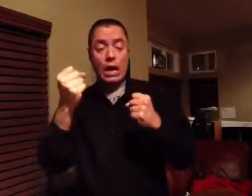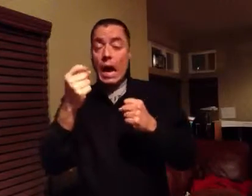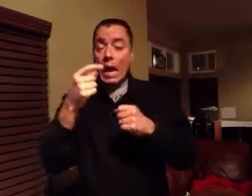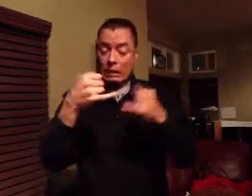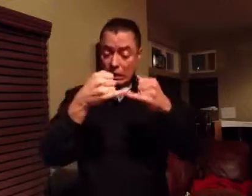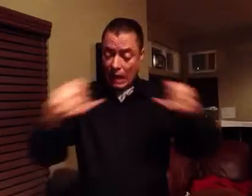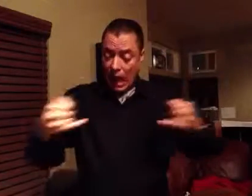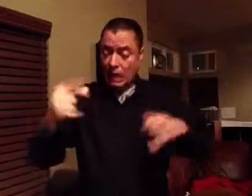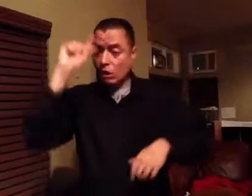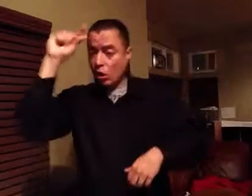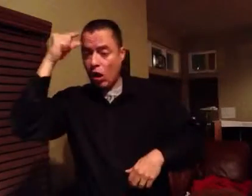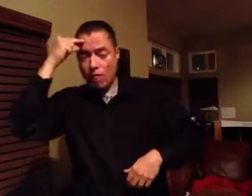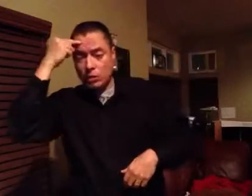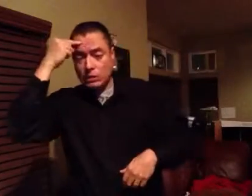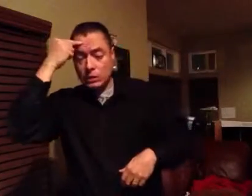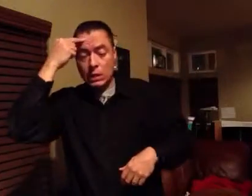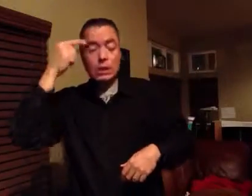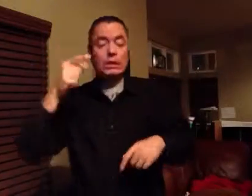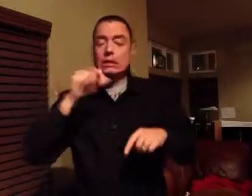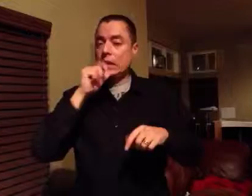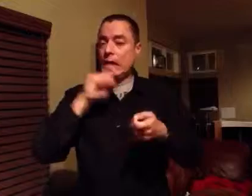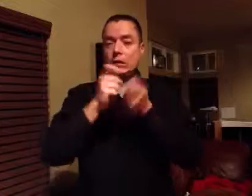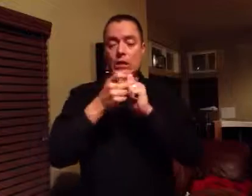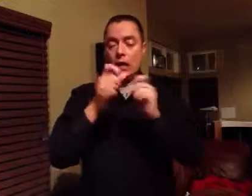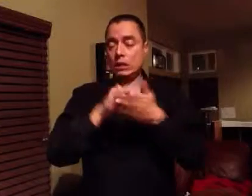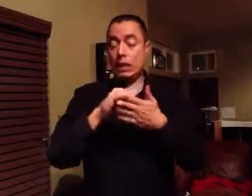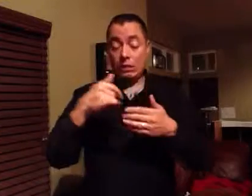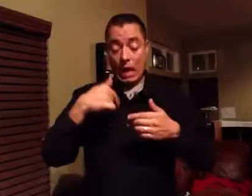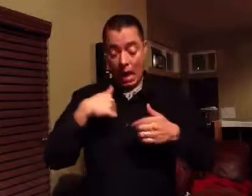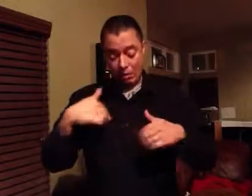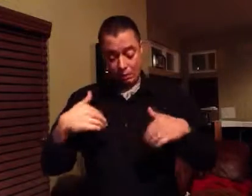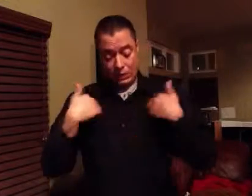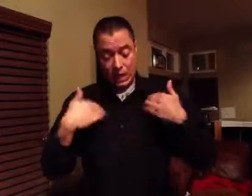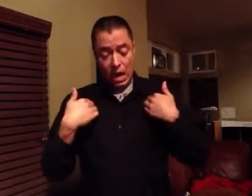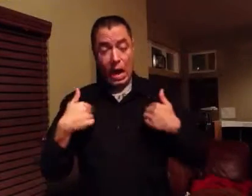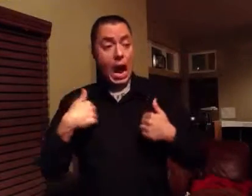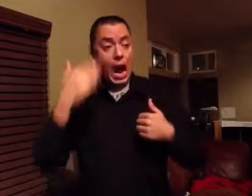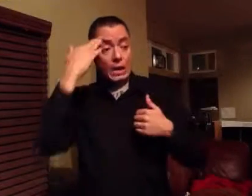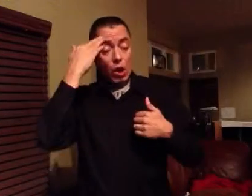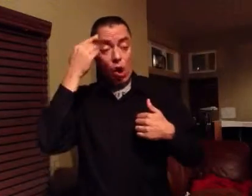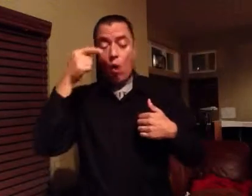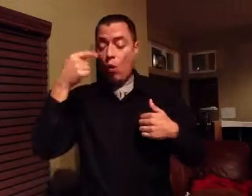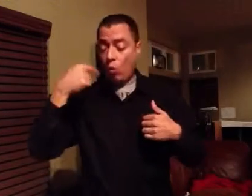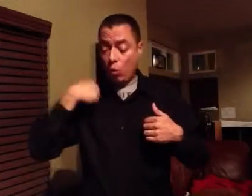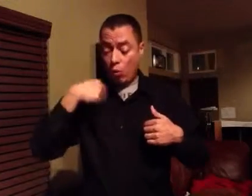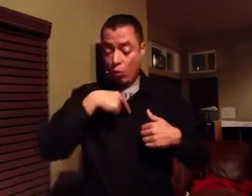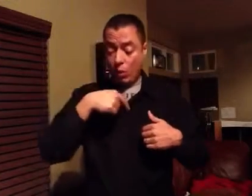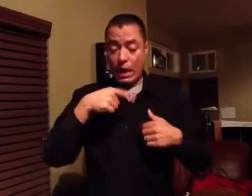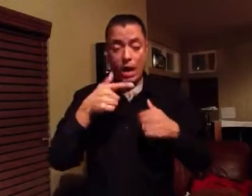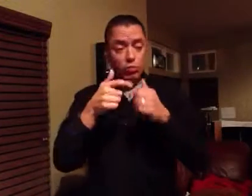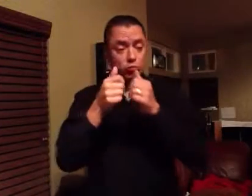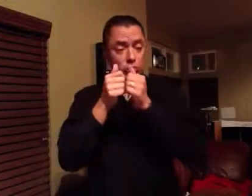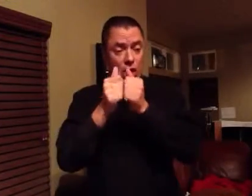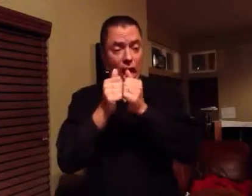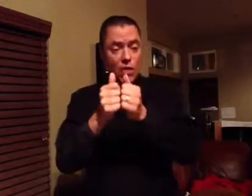I am only a child, yet I know we are all in this together and should act as one single world towards one single goal.